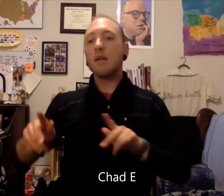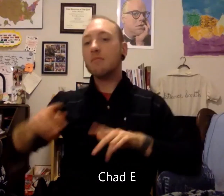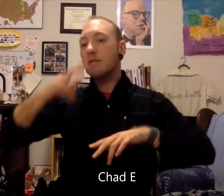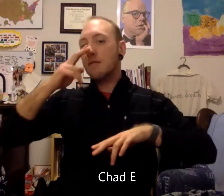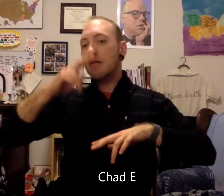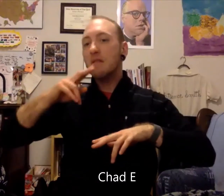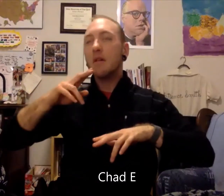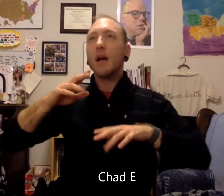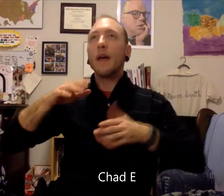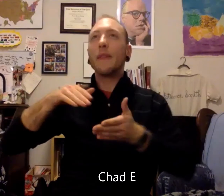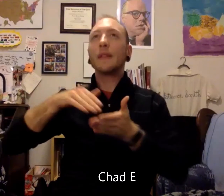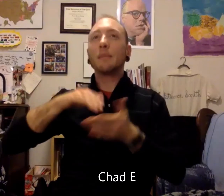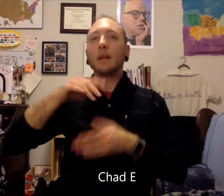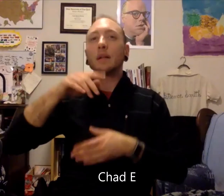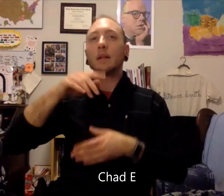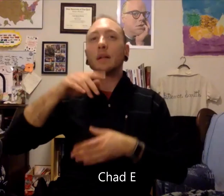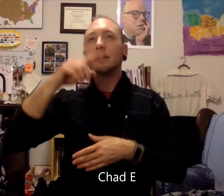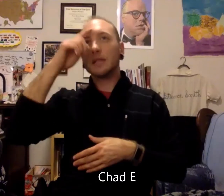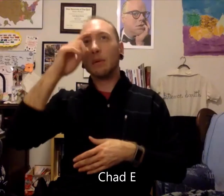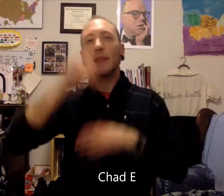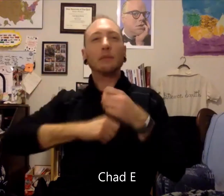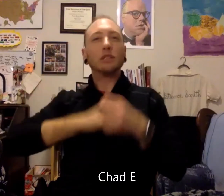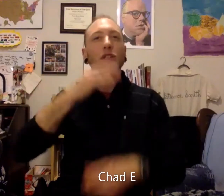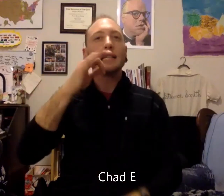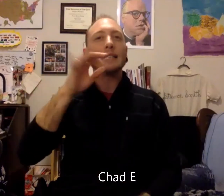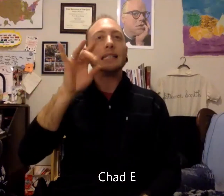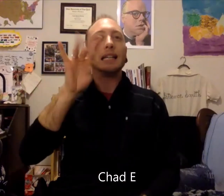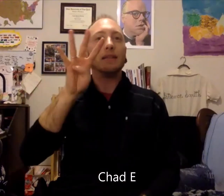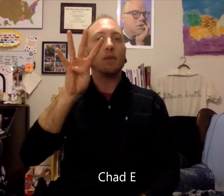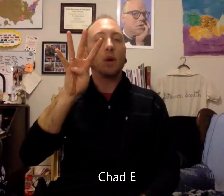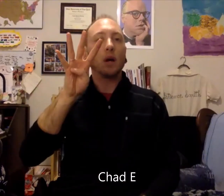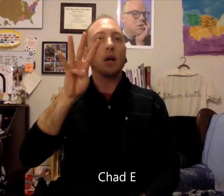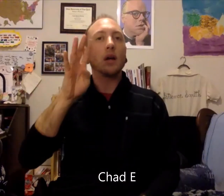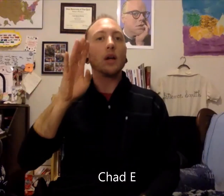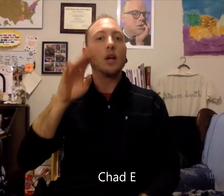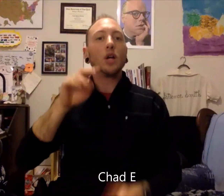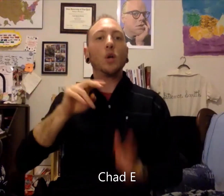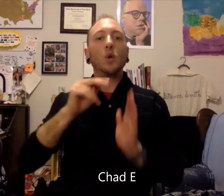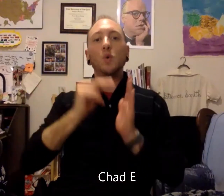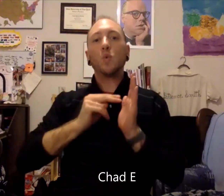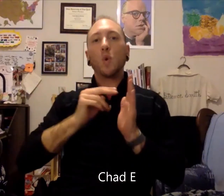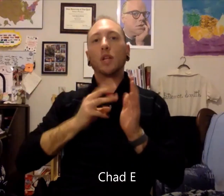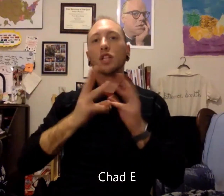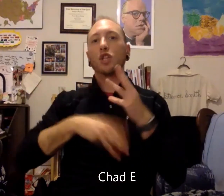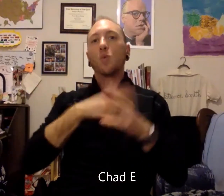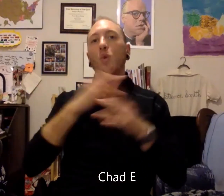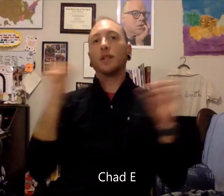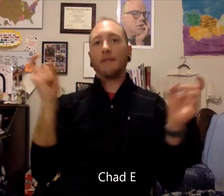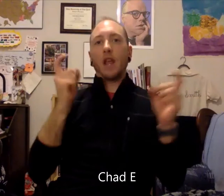was 1984. The World's Fair was in New Orleans, and so my family went there. I got to